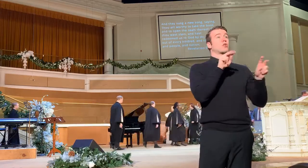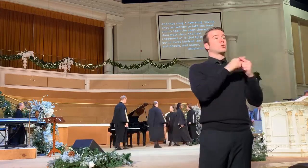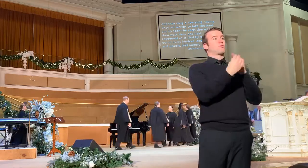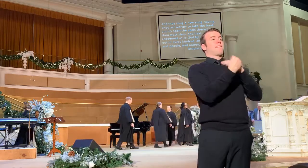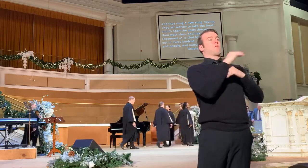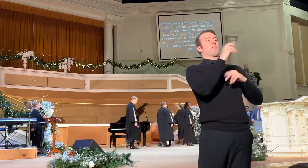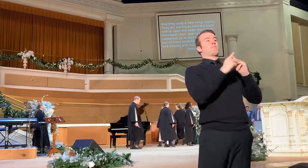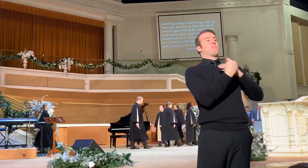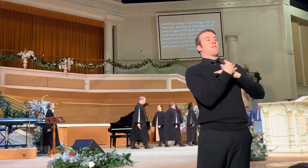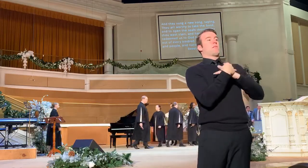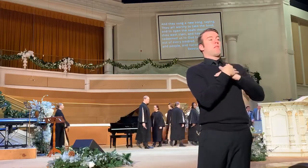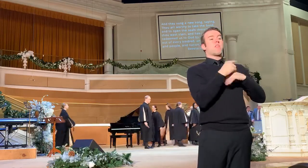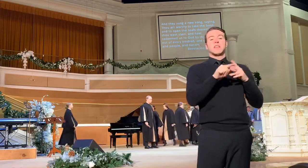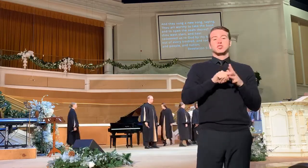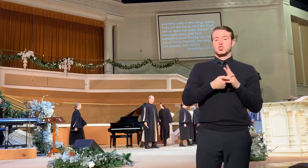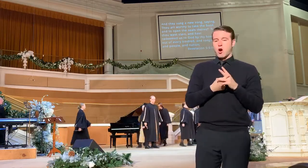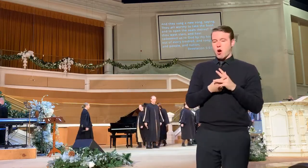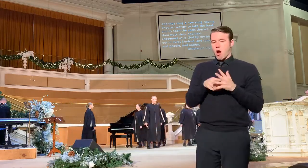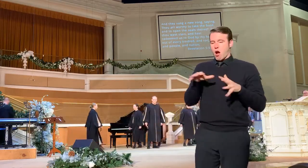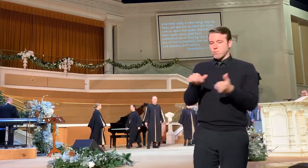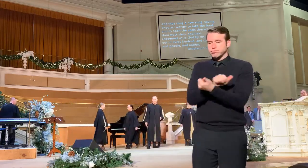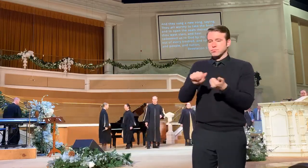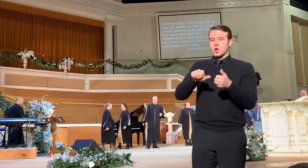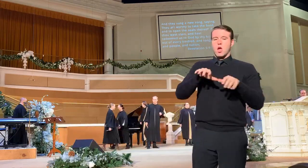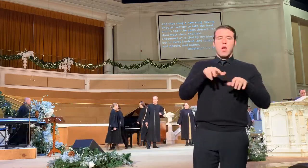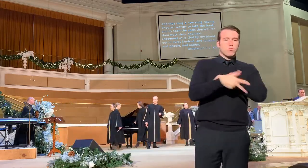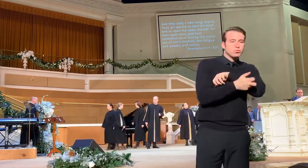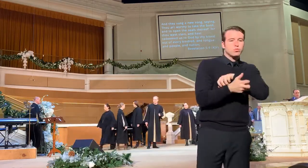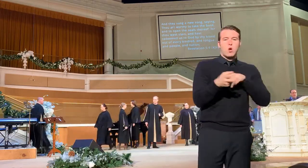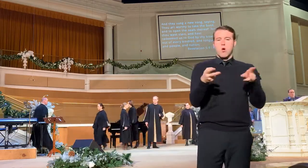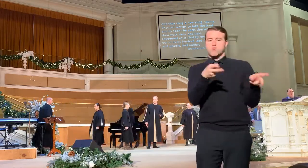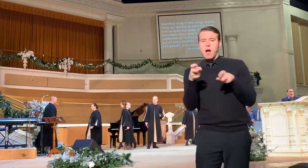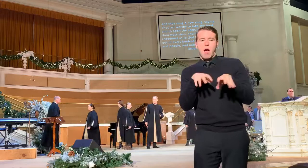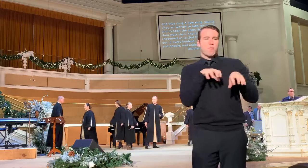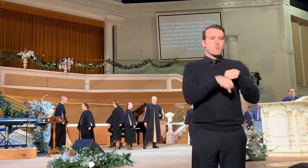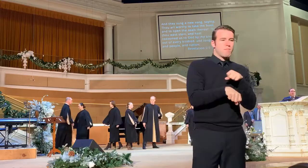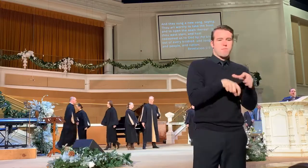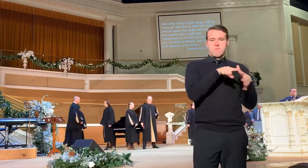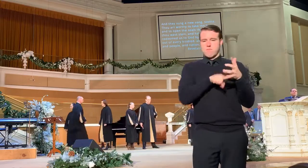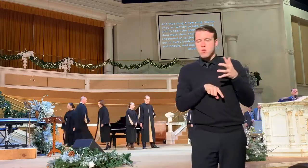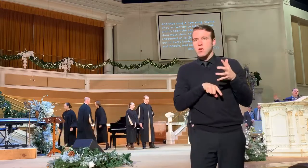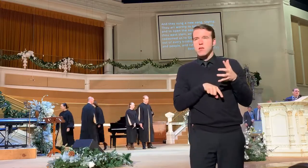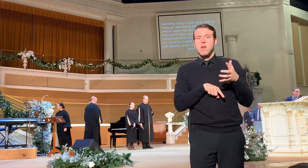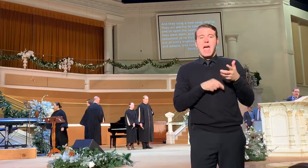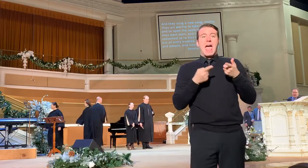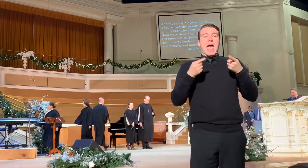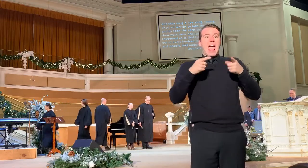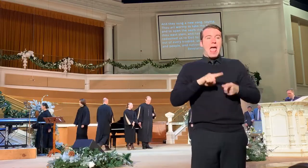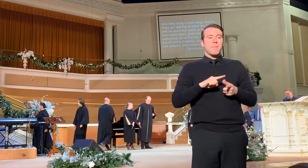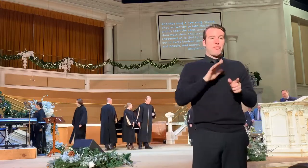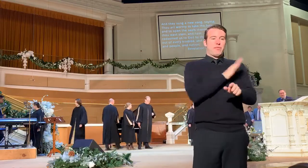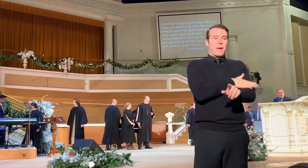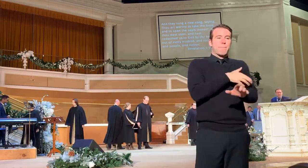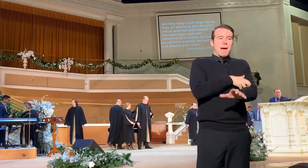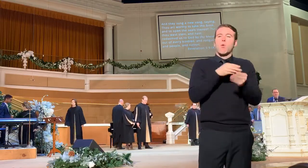could take, raping, pillaging, burning, taking, robbing. And it wound up in loss of dominion and